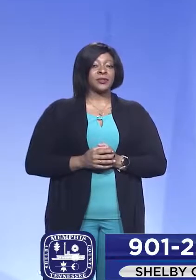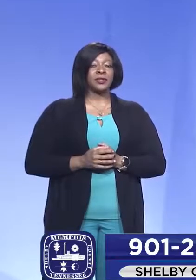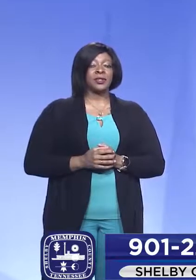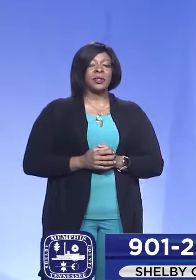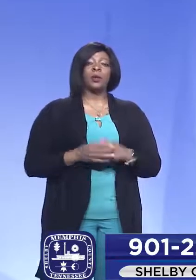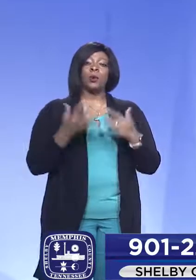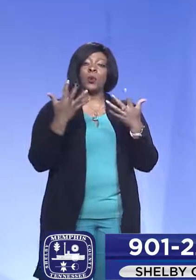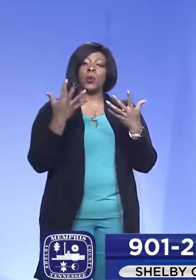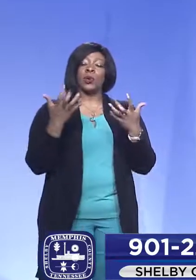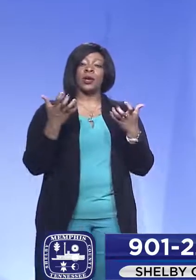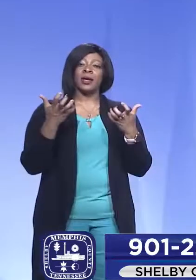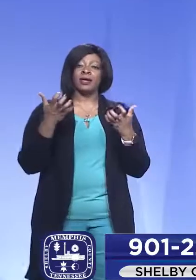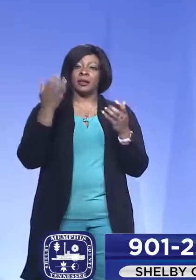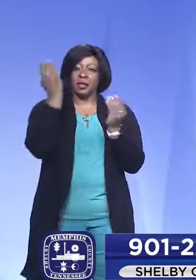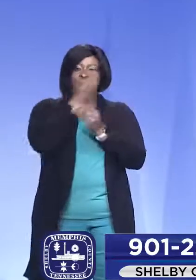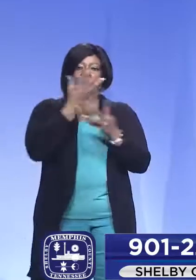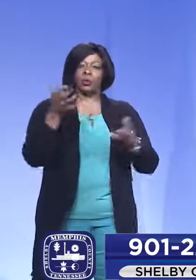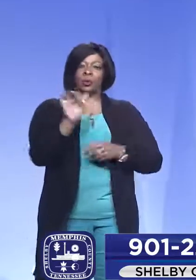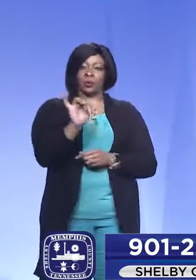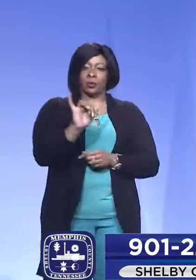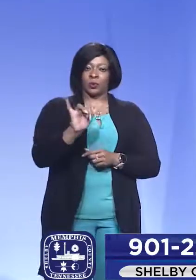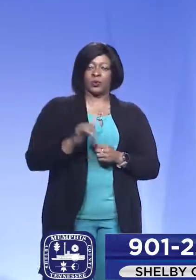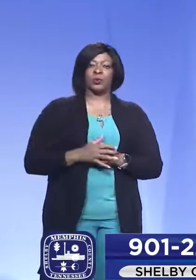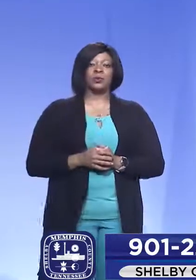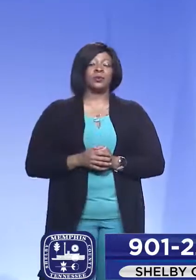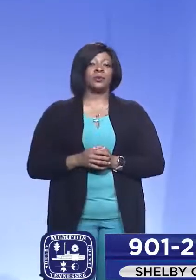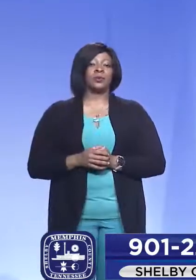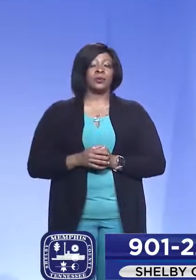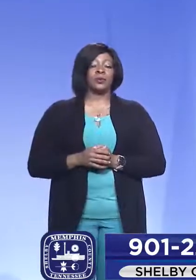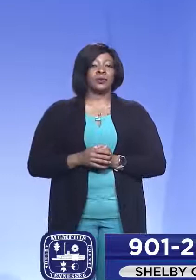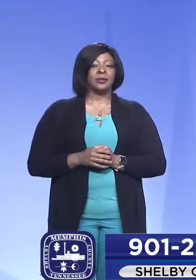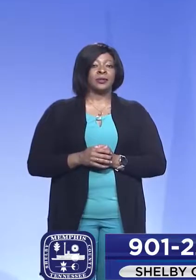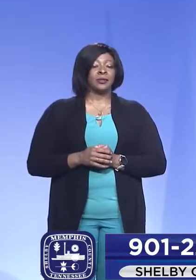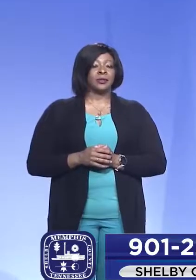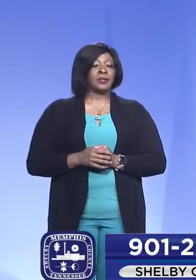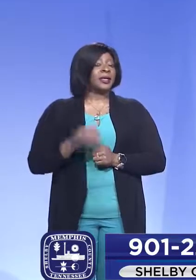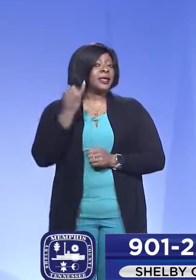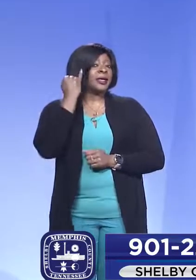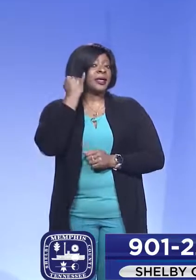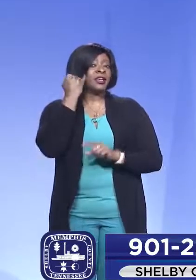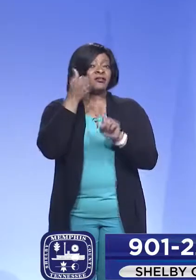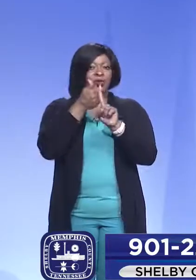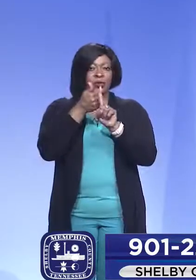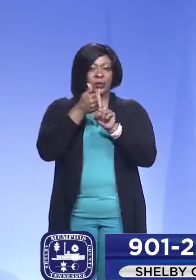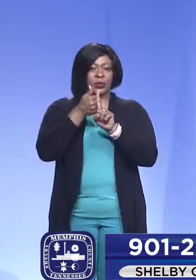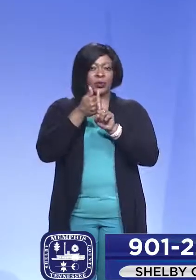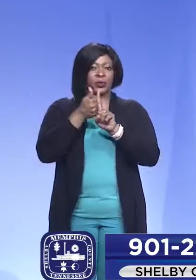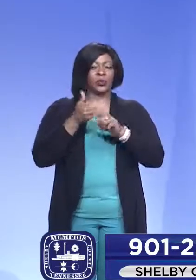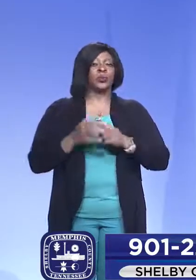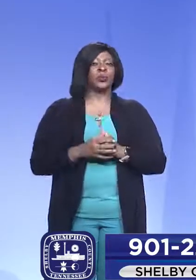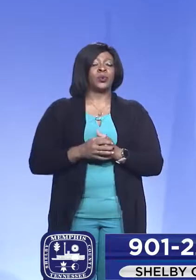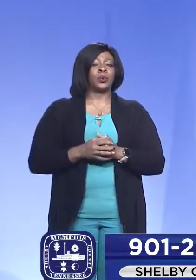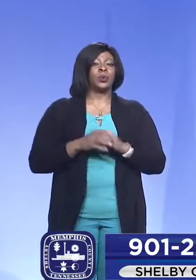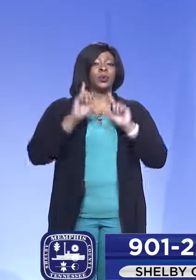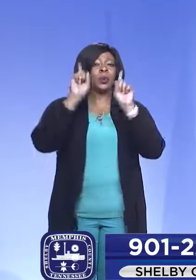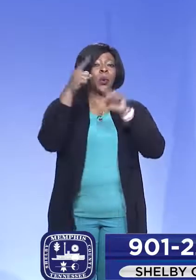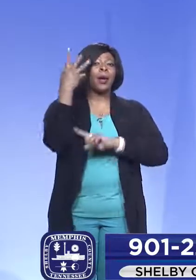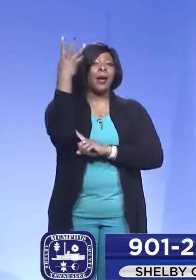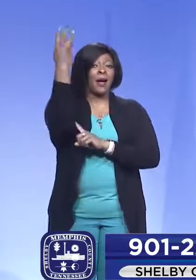I want to just say also that if you go